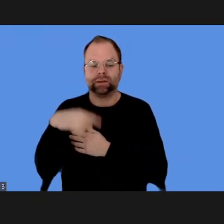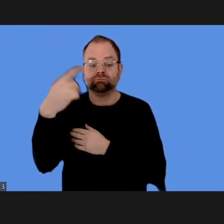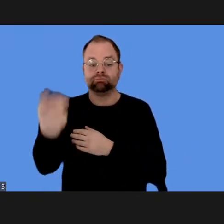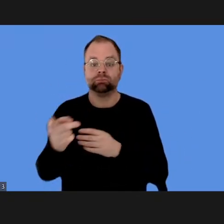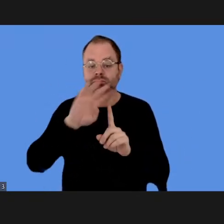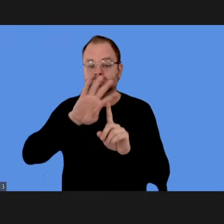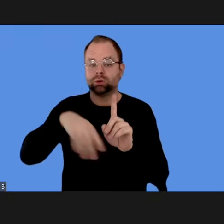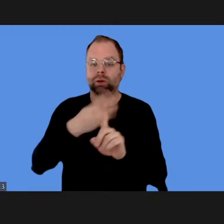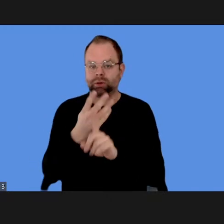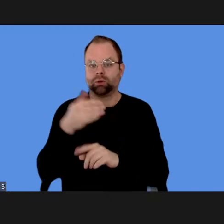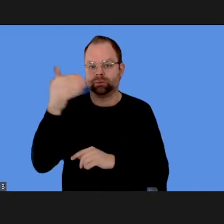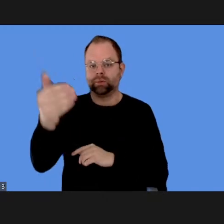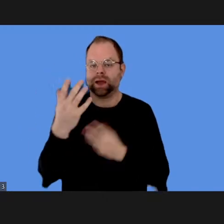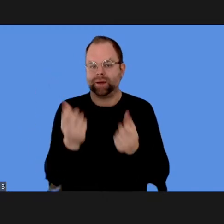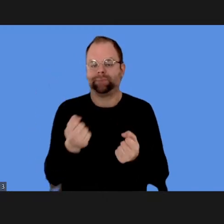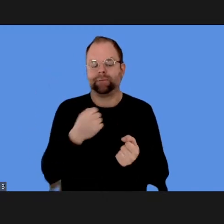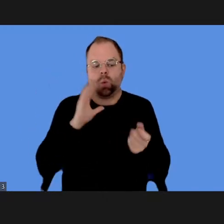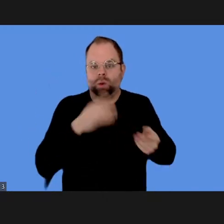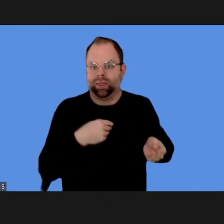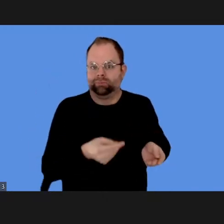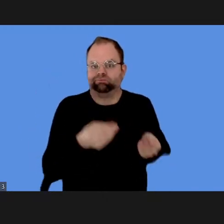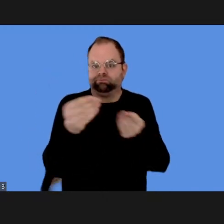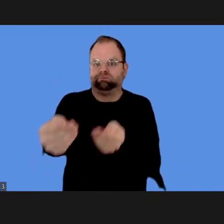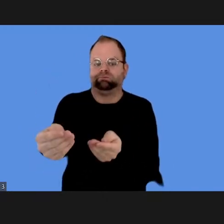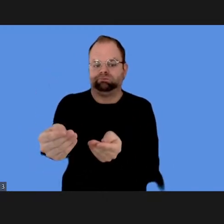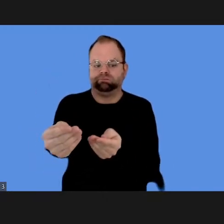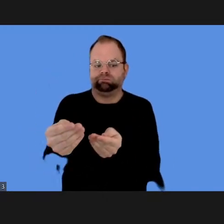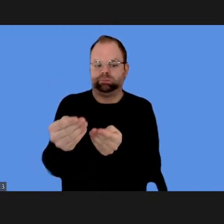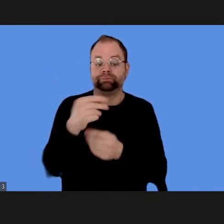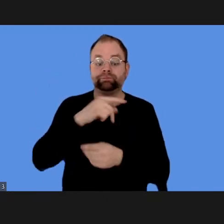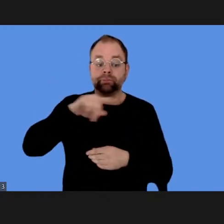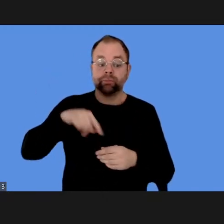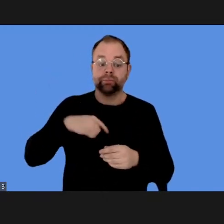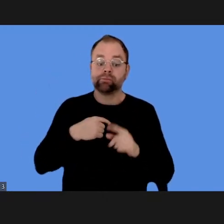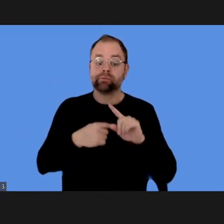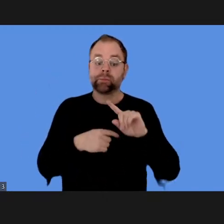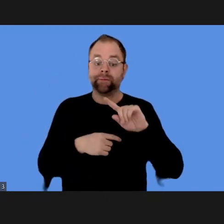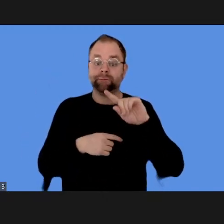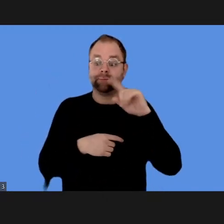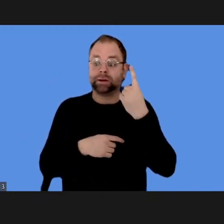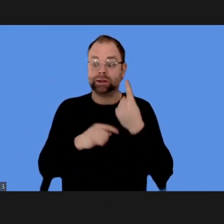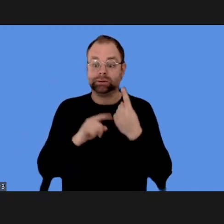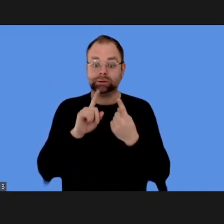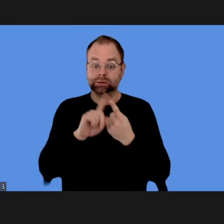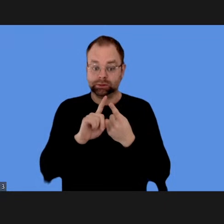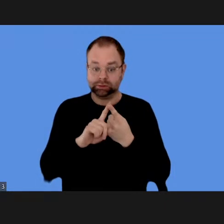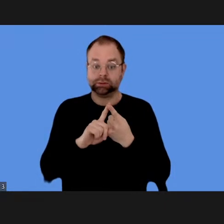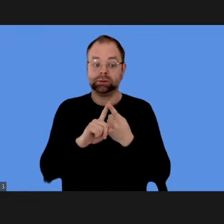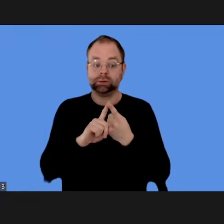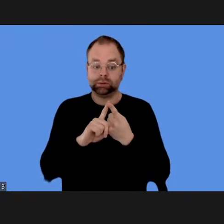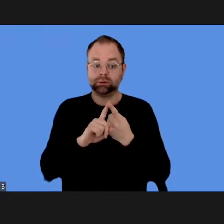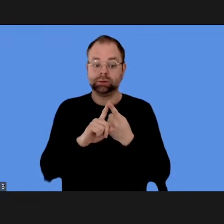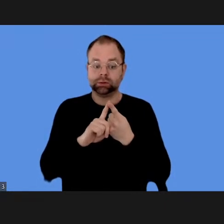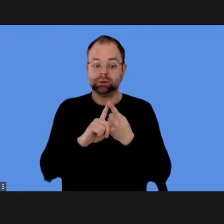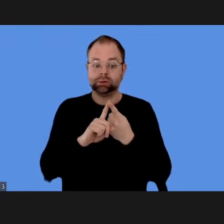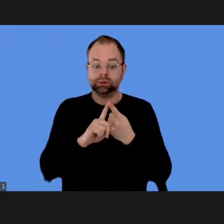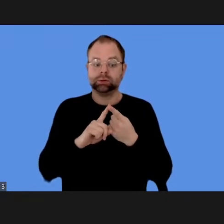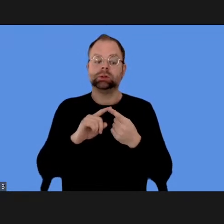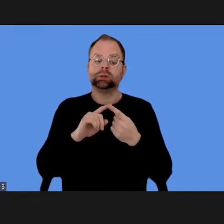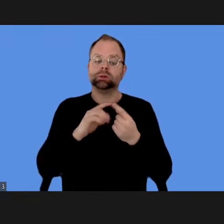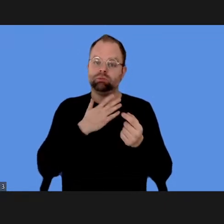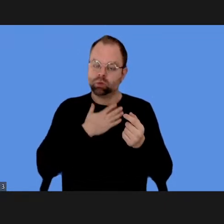Because it has already been said, they represent a significant proportion of the population. They still have